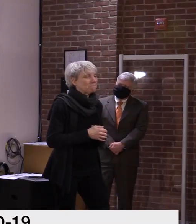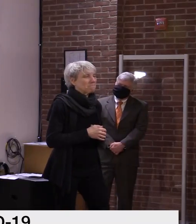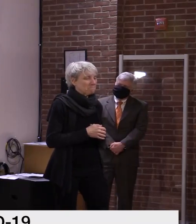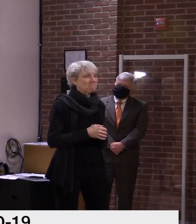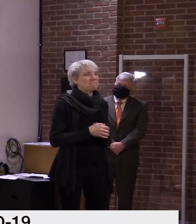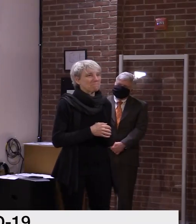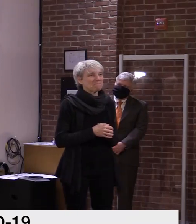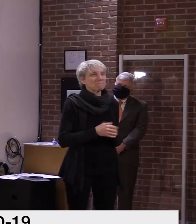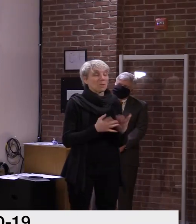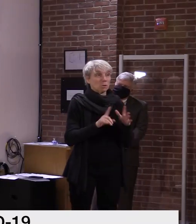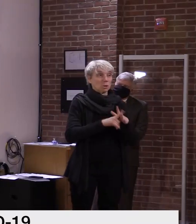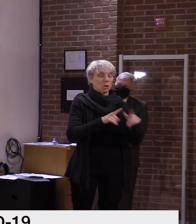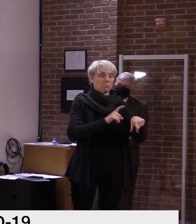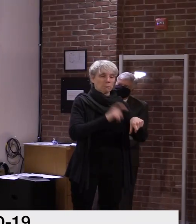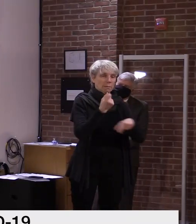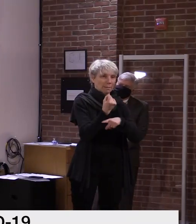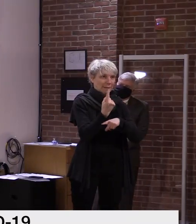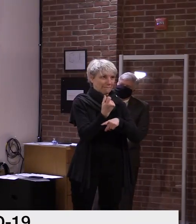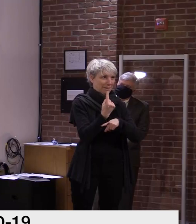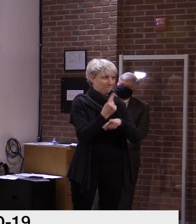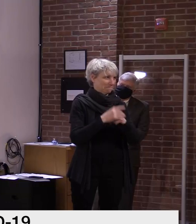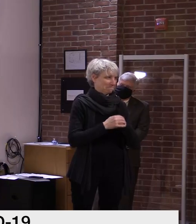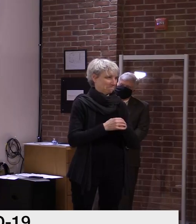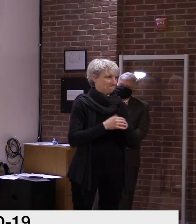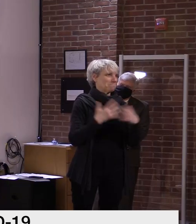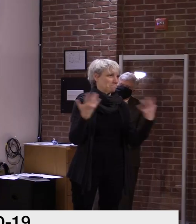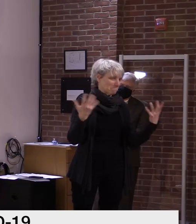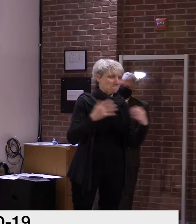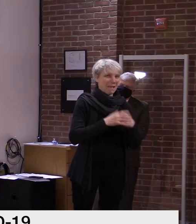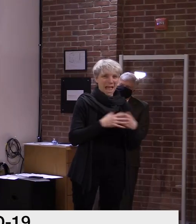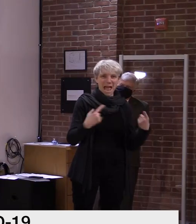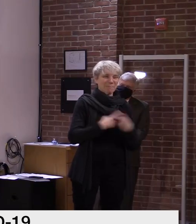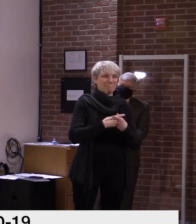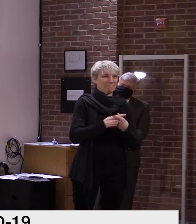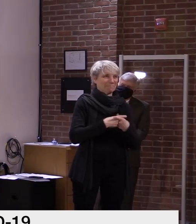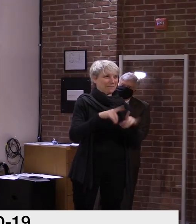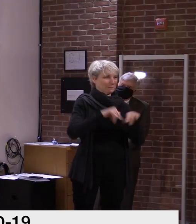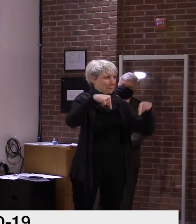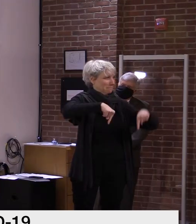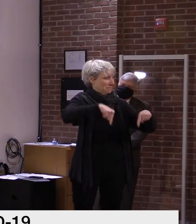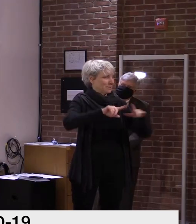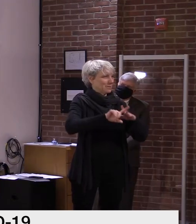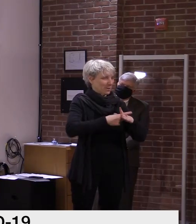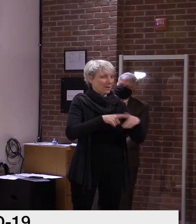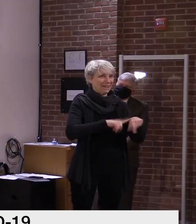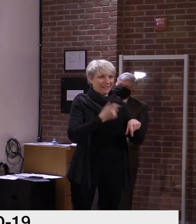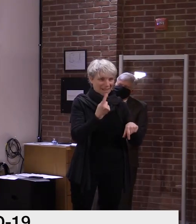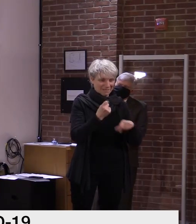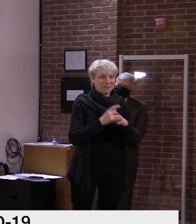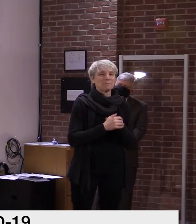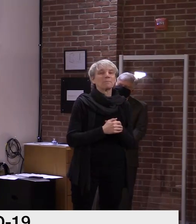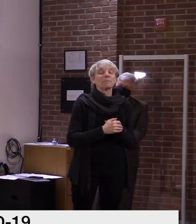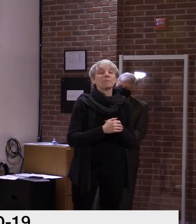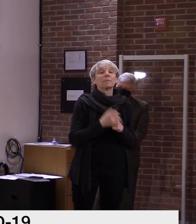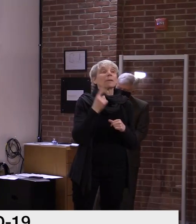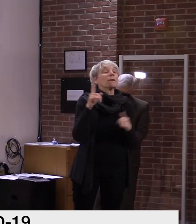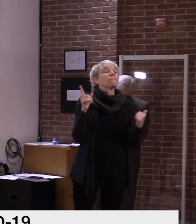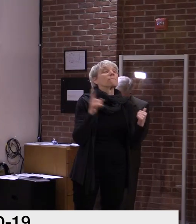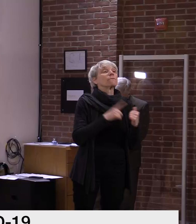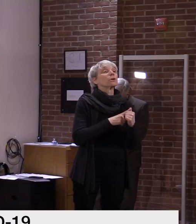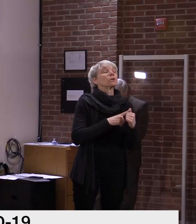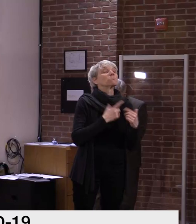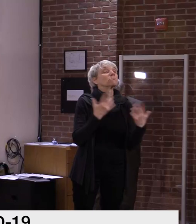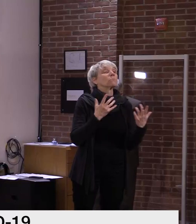they start at 11 o'clock, so which is the exact time we start our press conferences. So we receive a report